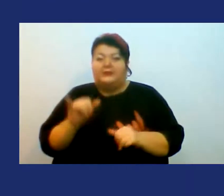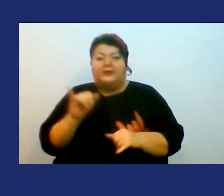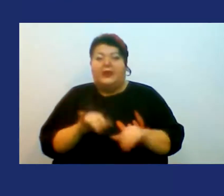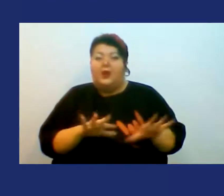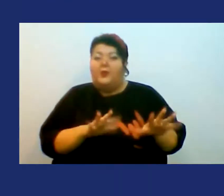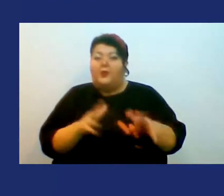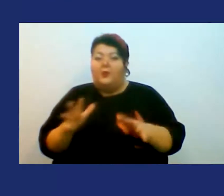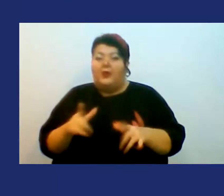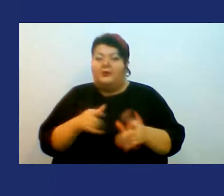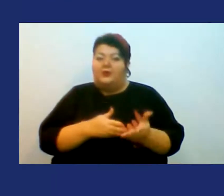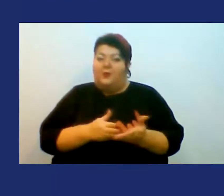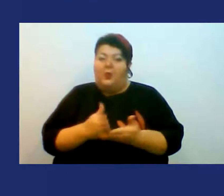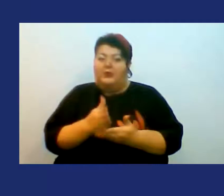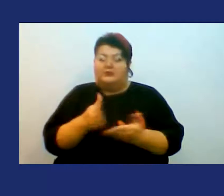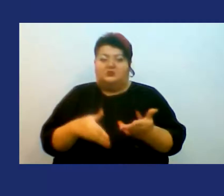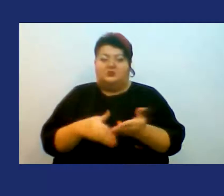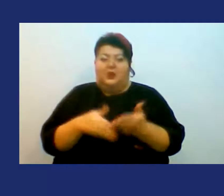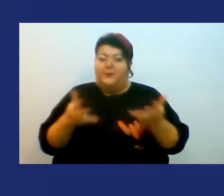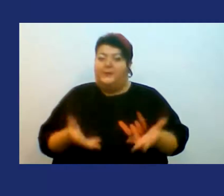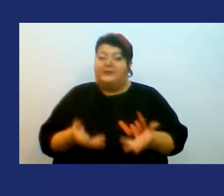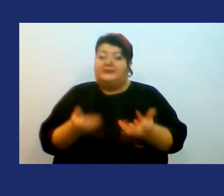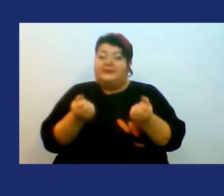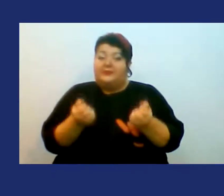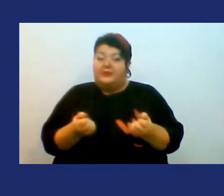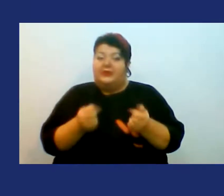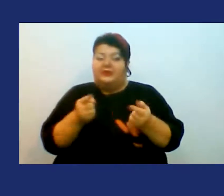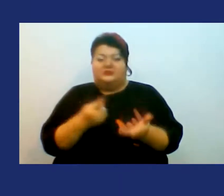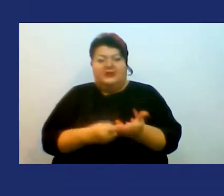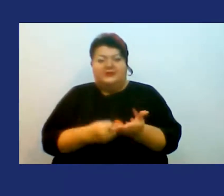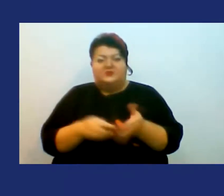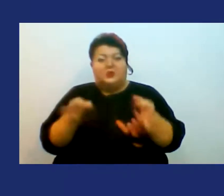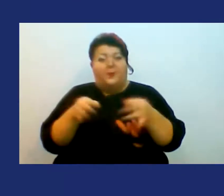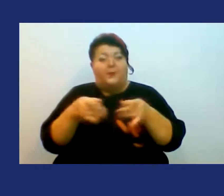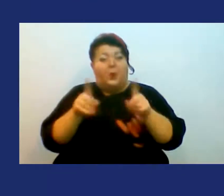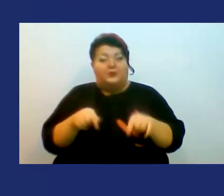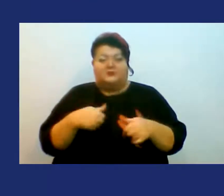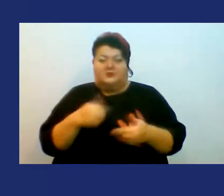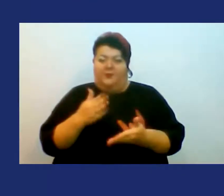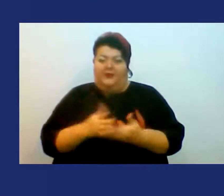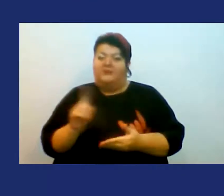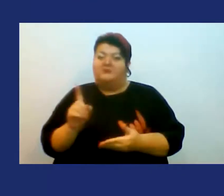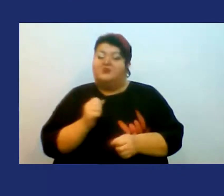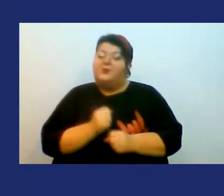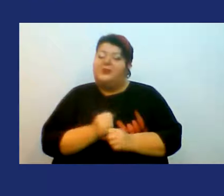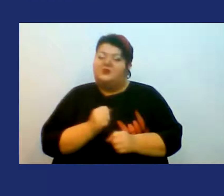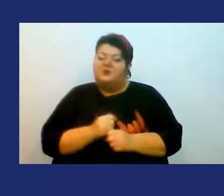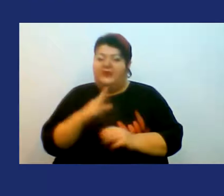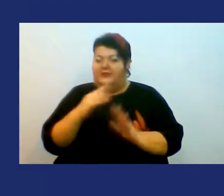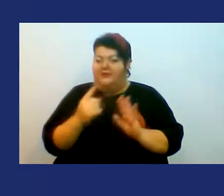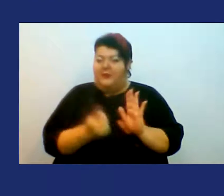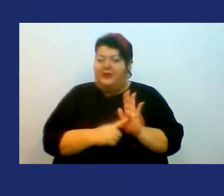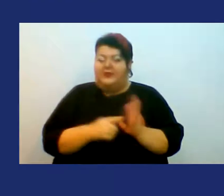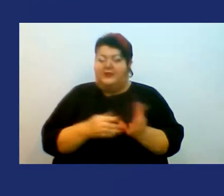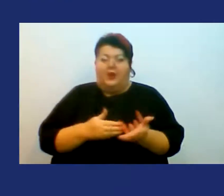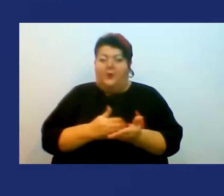also the needed grassroots political support, which once again shows that there is room for improvement for us in terms of